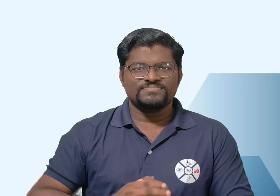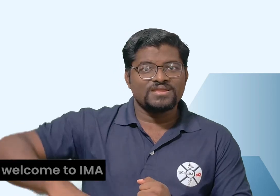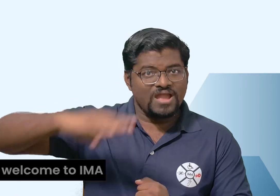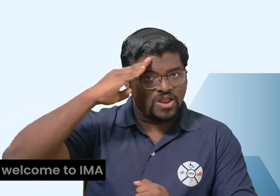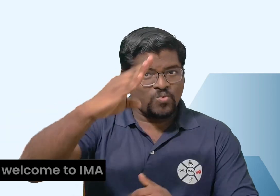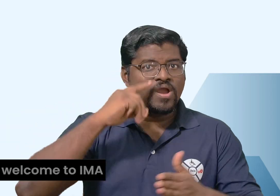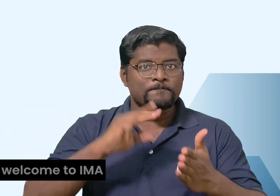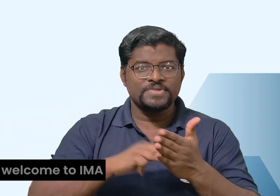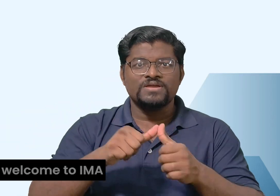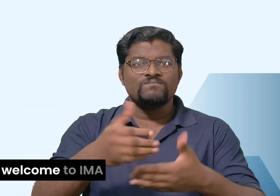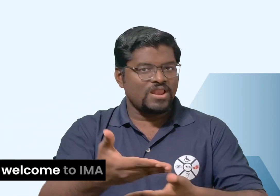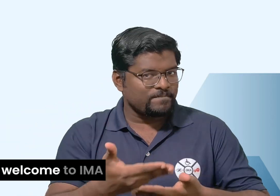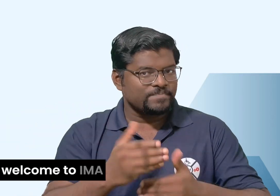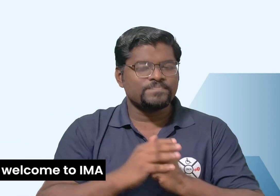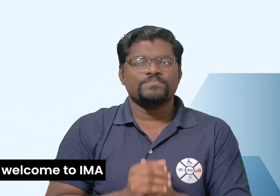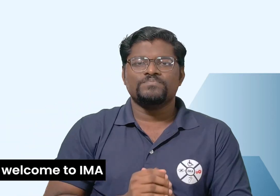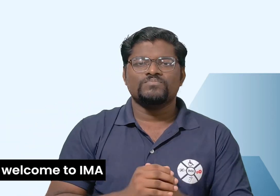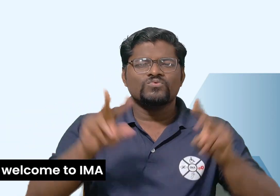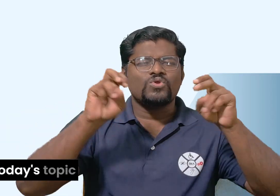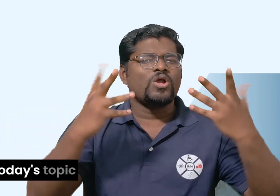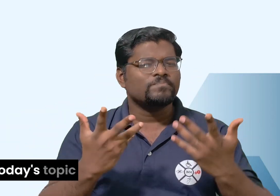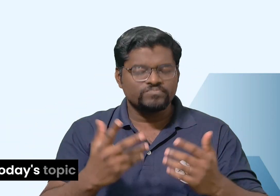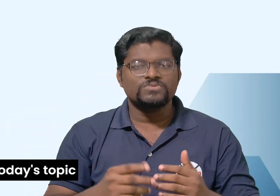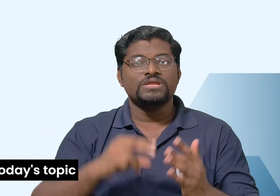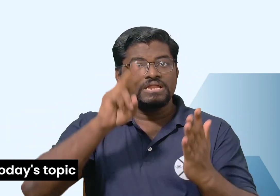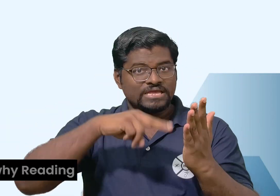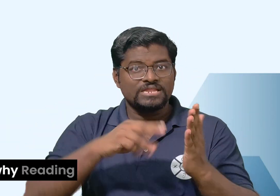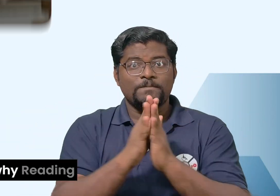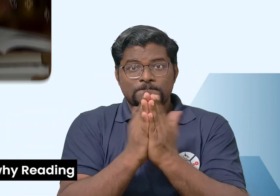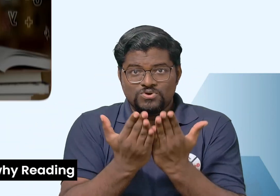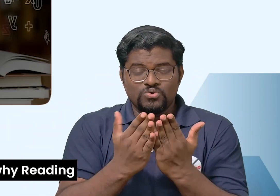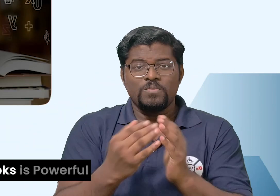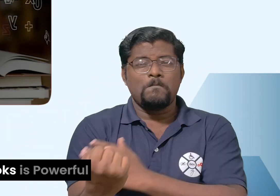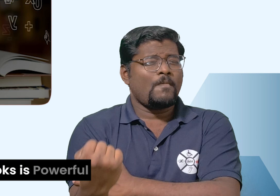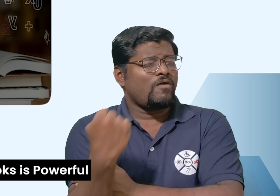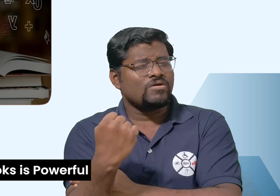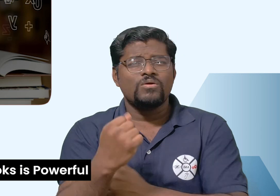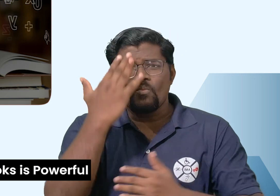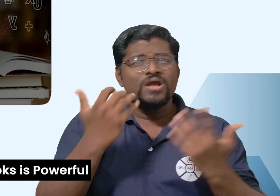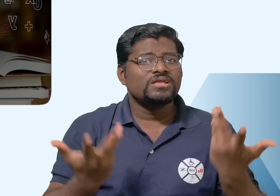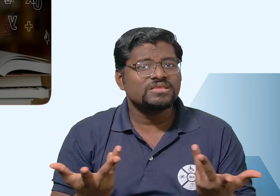Hello. Welcome to IMA. Today's topic: why reading books is powerful.